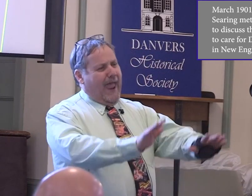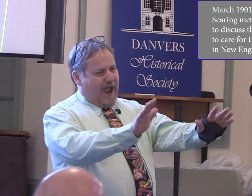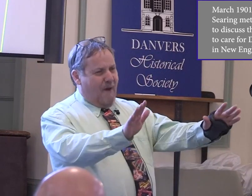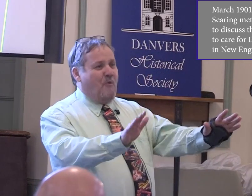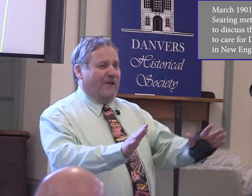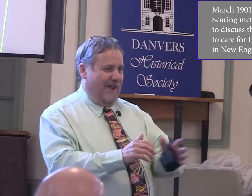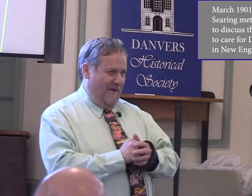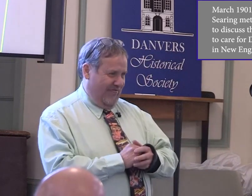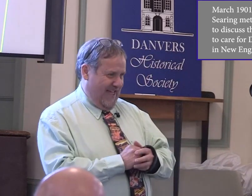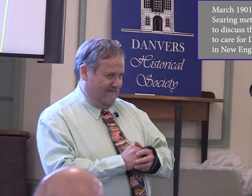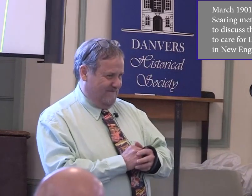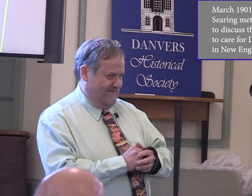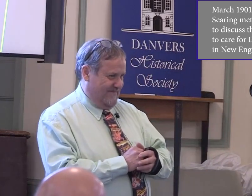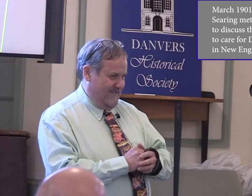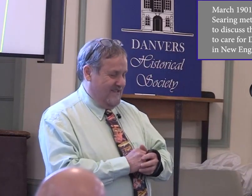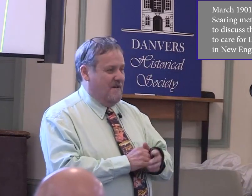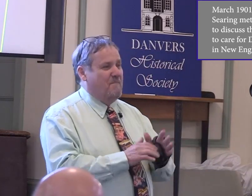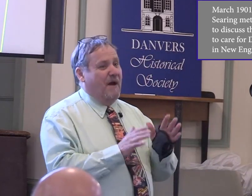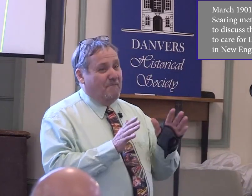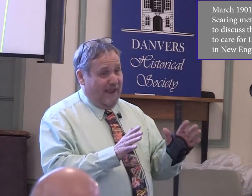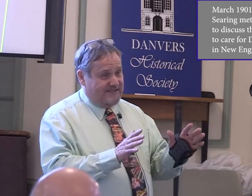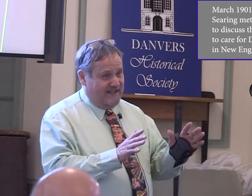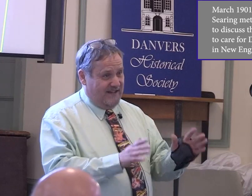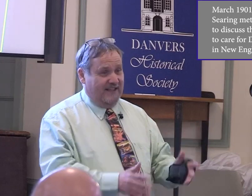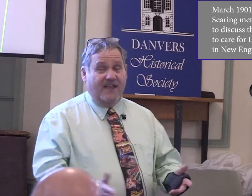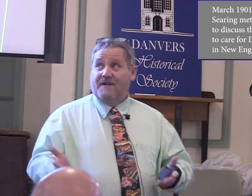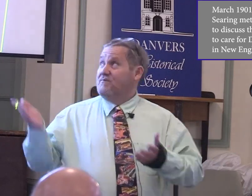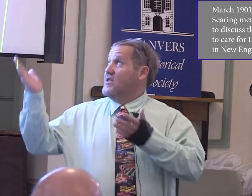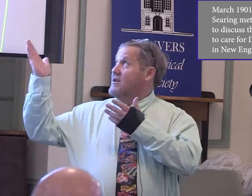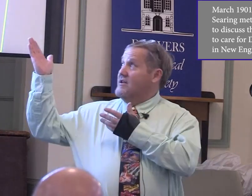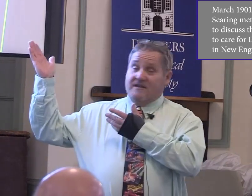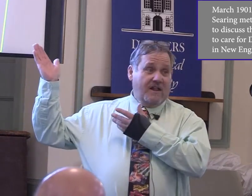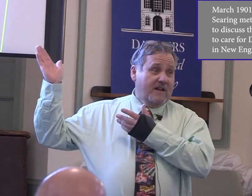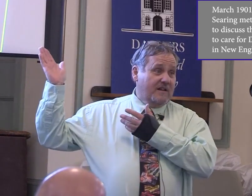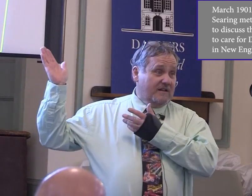January. I'm working on it. But basically,